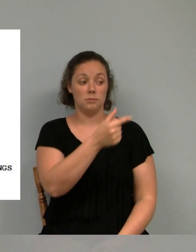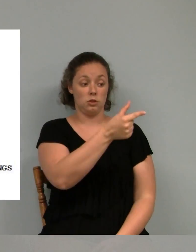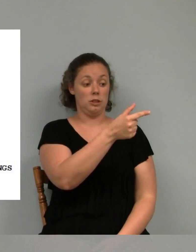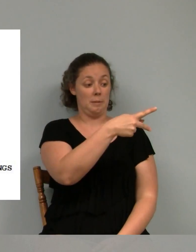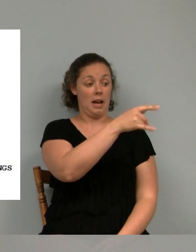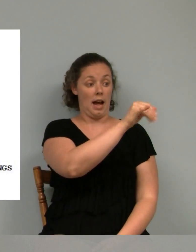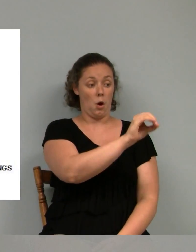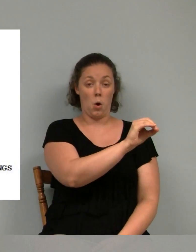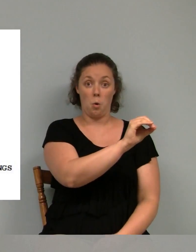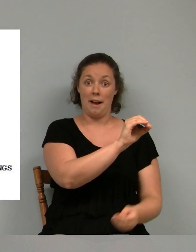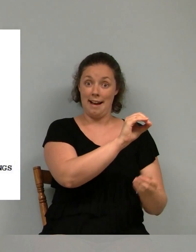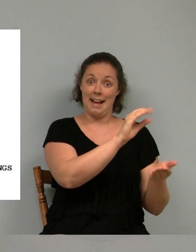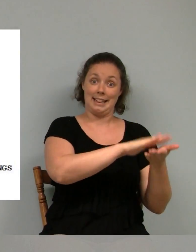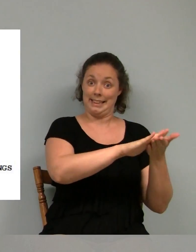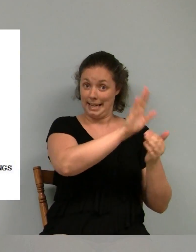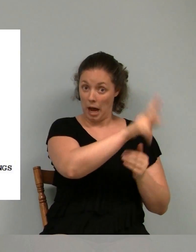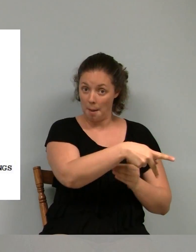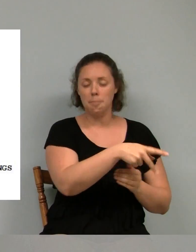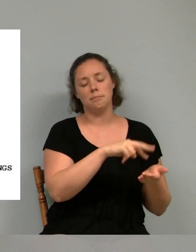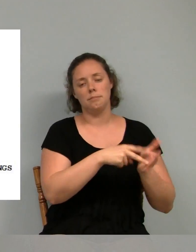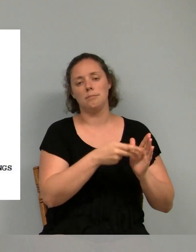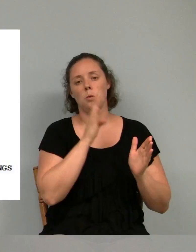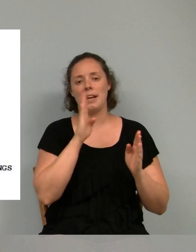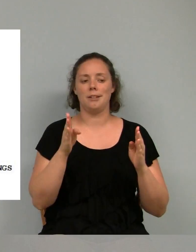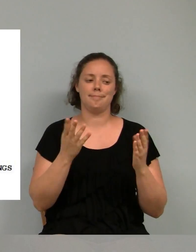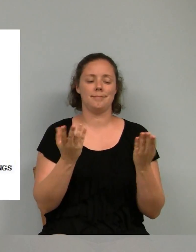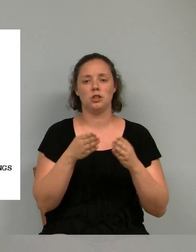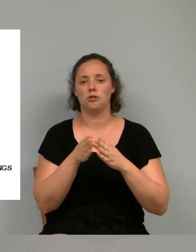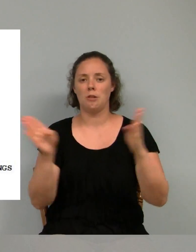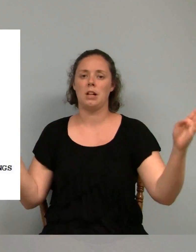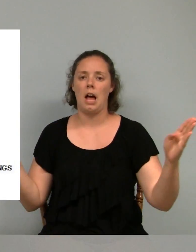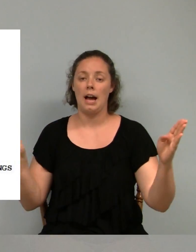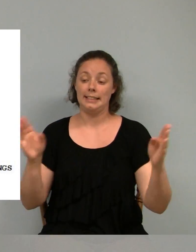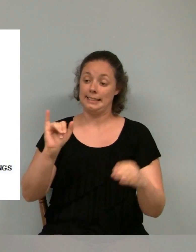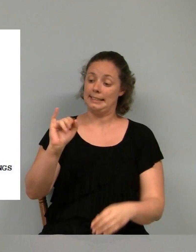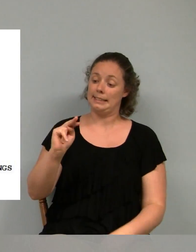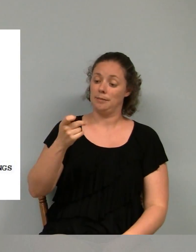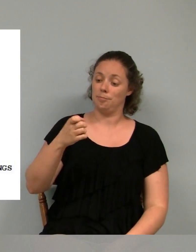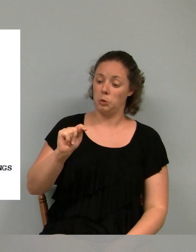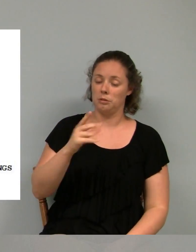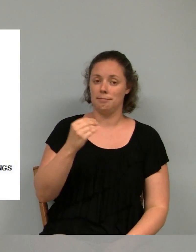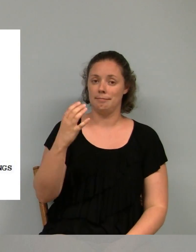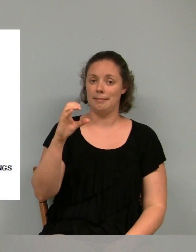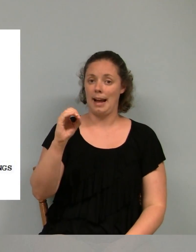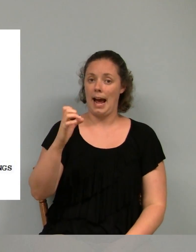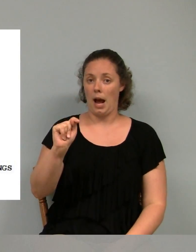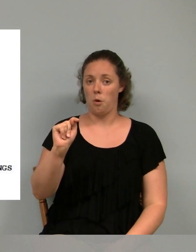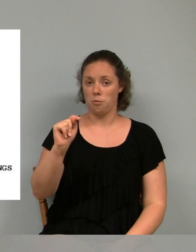GPIO cleanup initializes the general purpose input-output system pins.